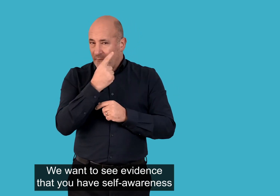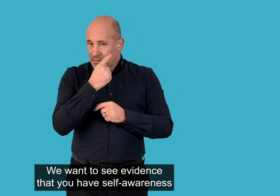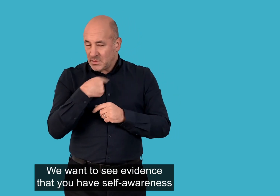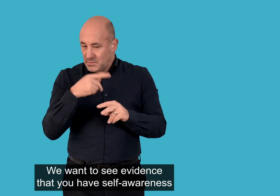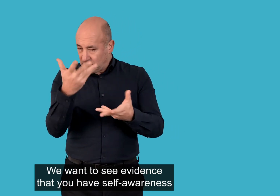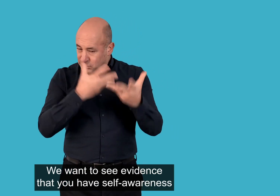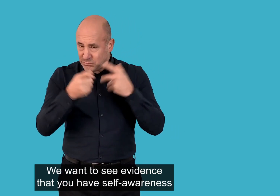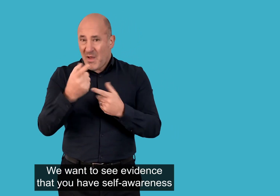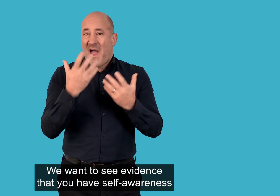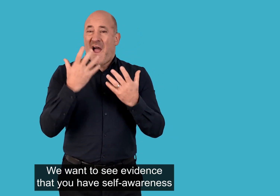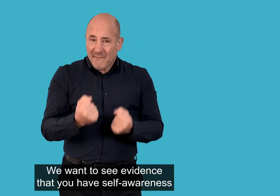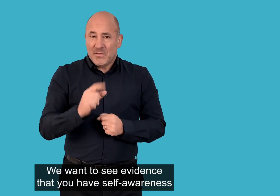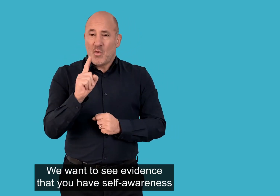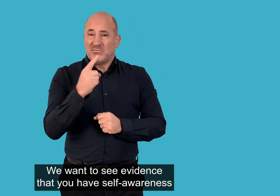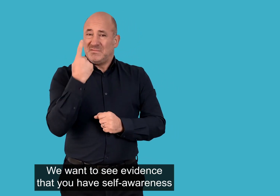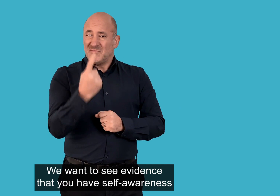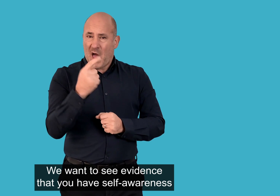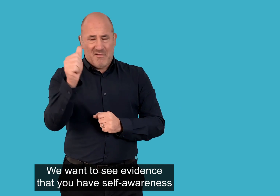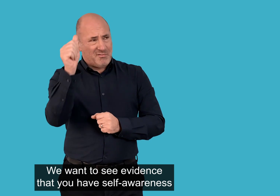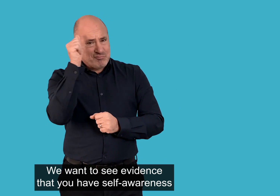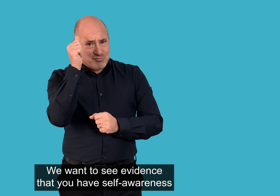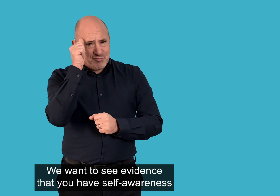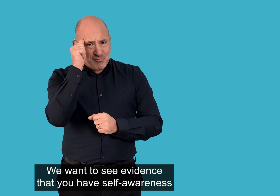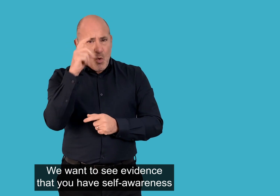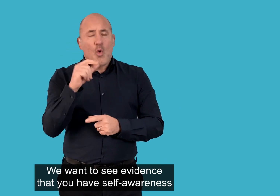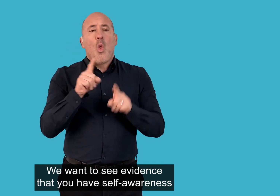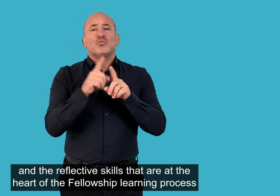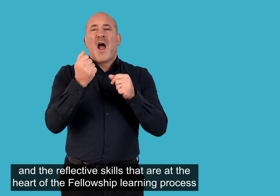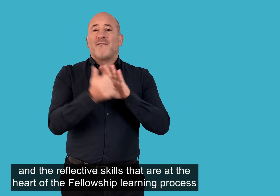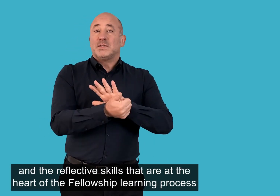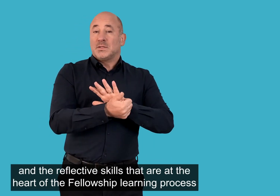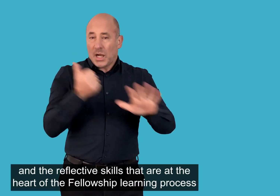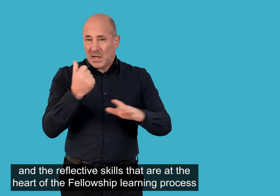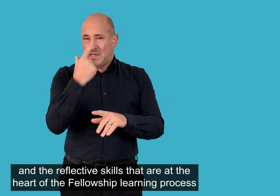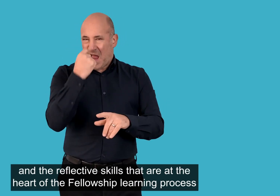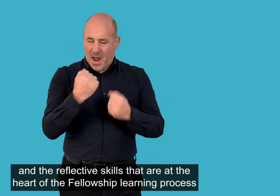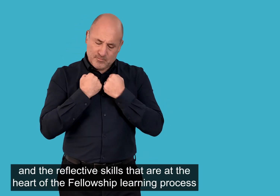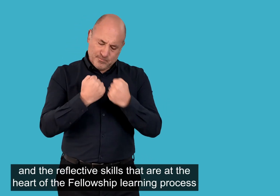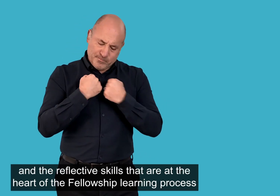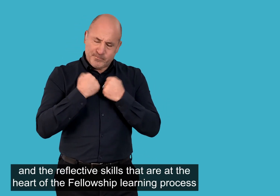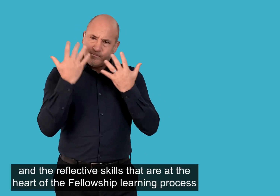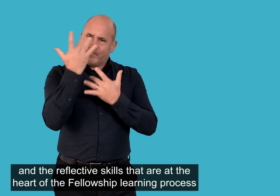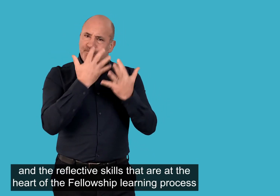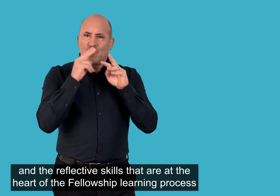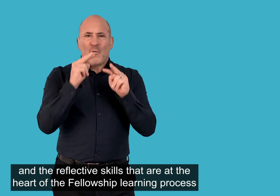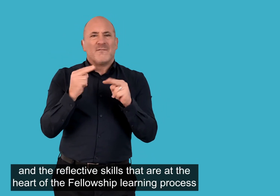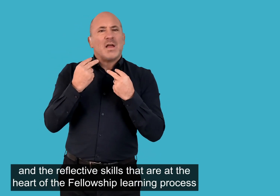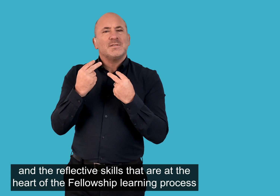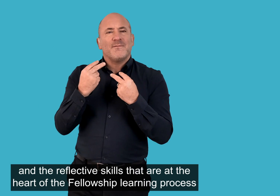We want to see evidence that you have self-awareness and the reflective skills that are at the heart of the fellowship